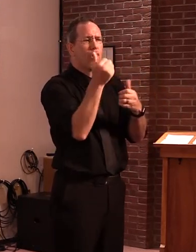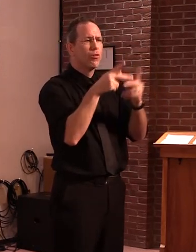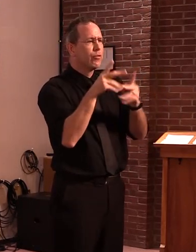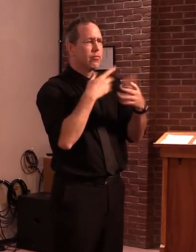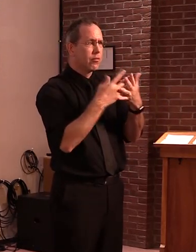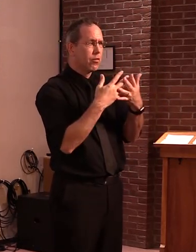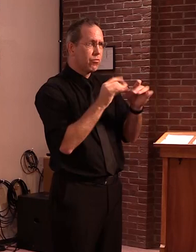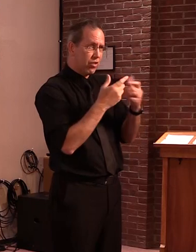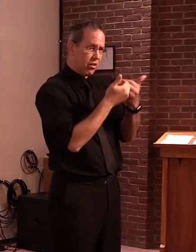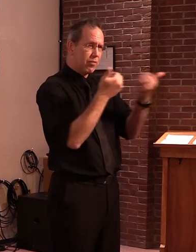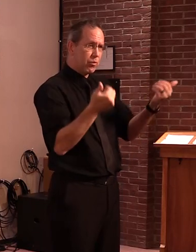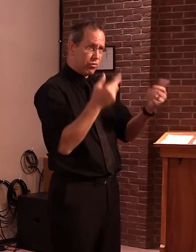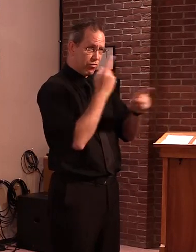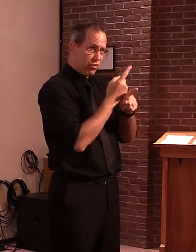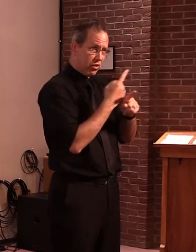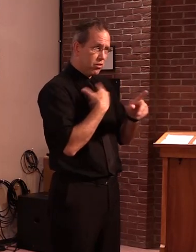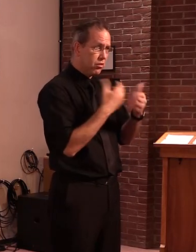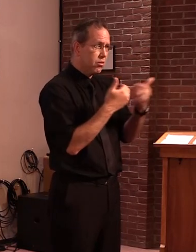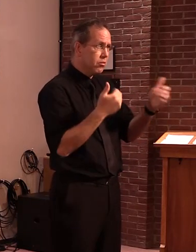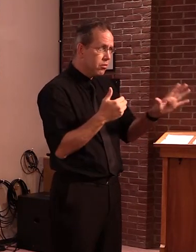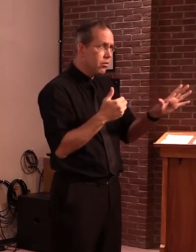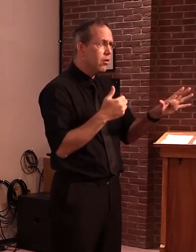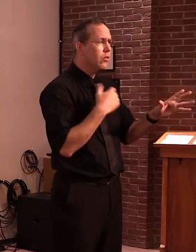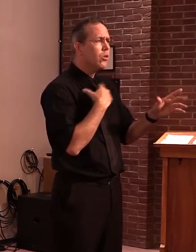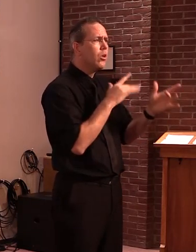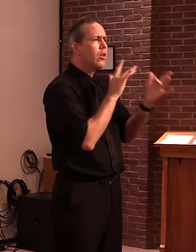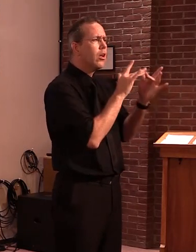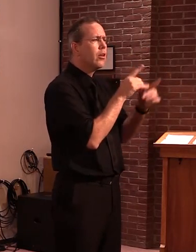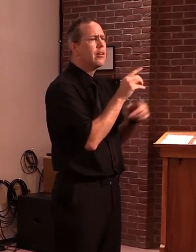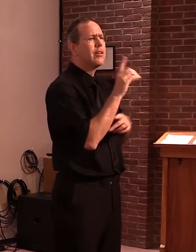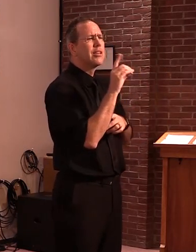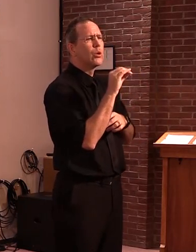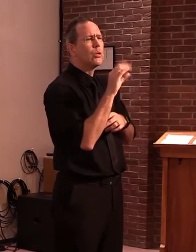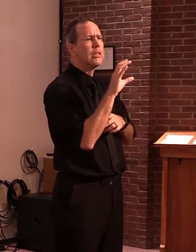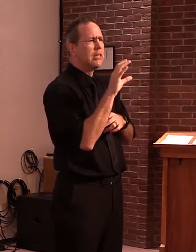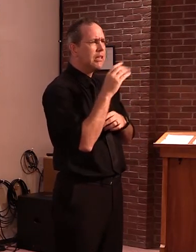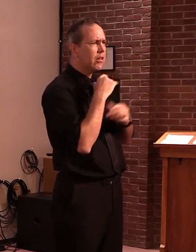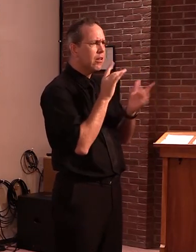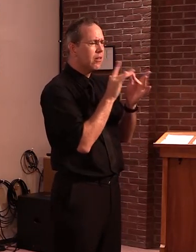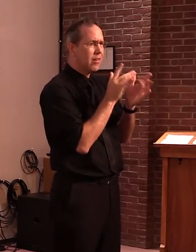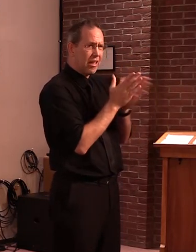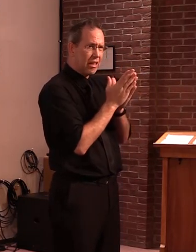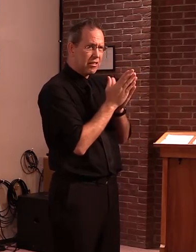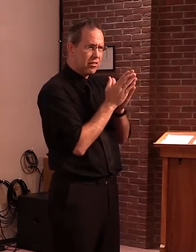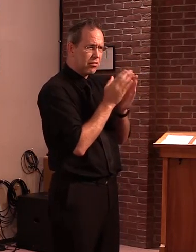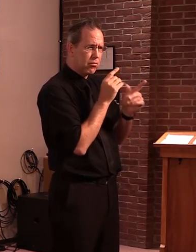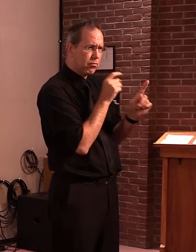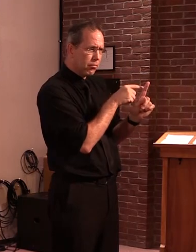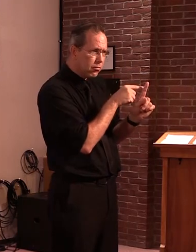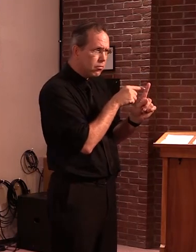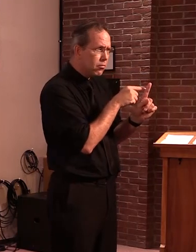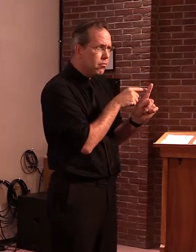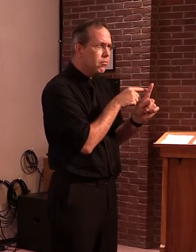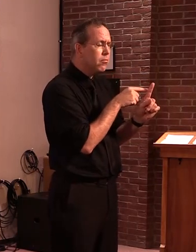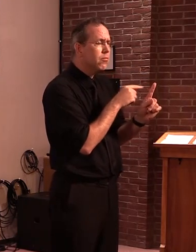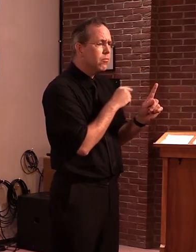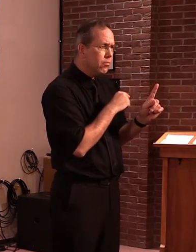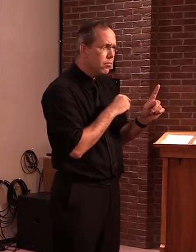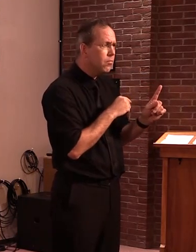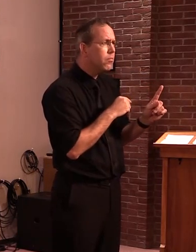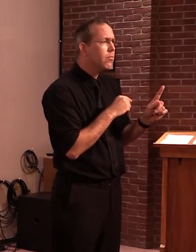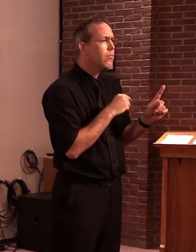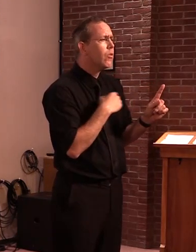you're going to have to really talk to the Department of Corrections on this, but my understanding, as it's been explained to me, they are sort of